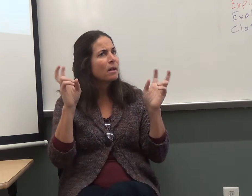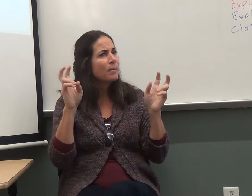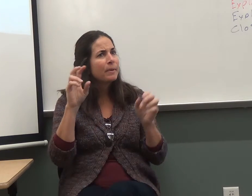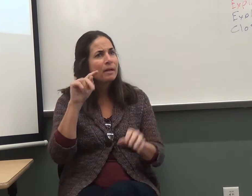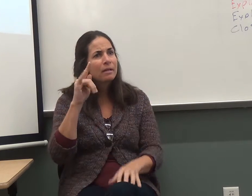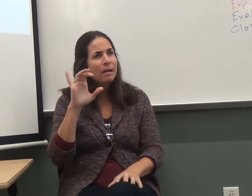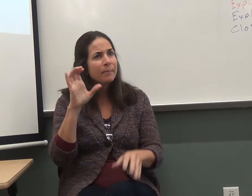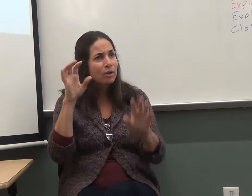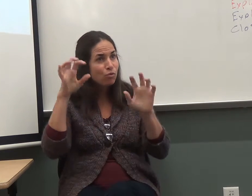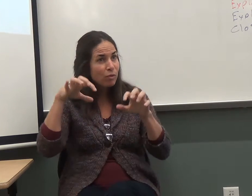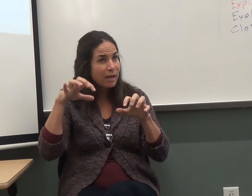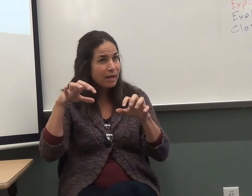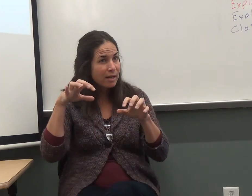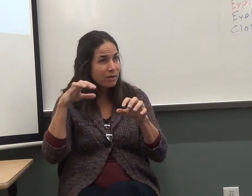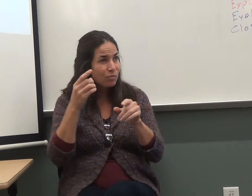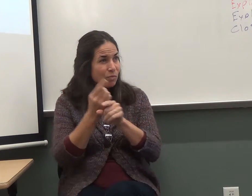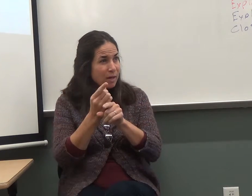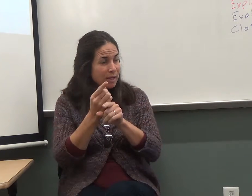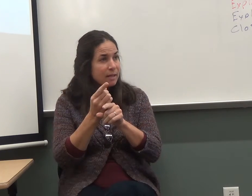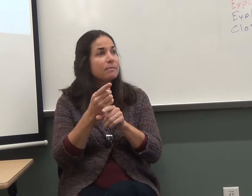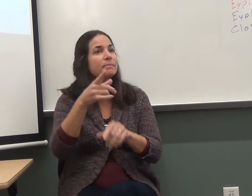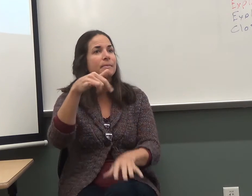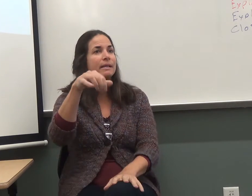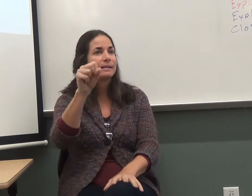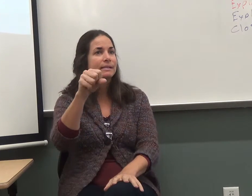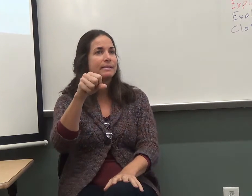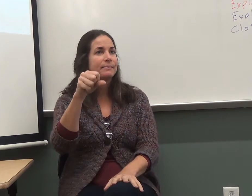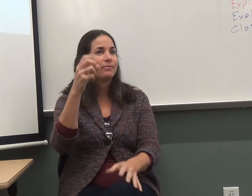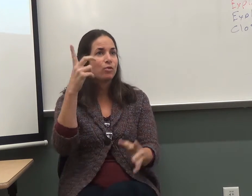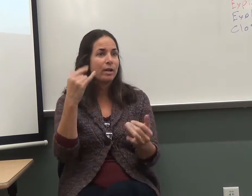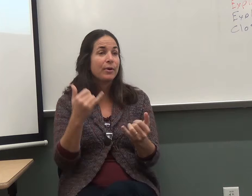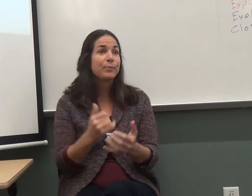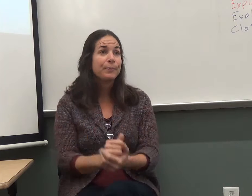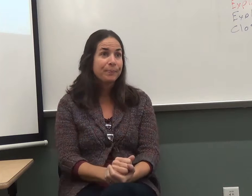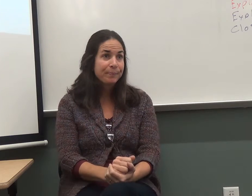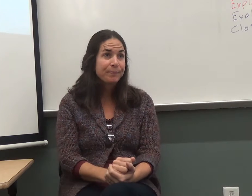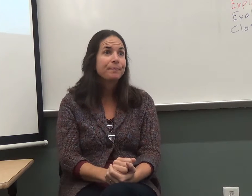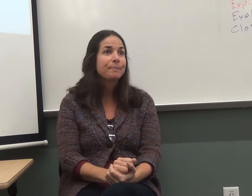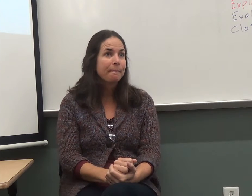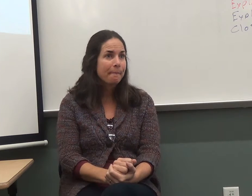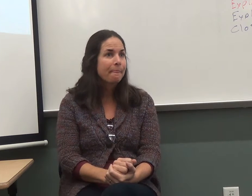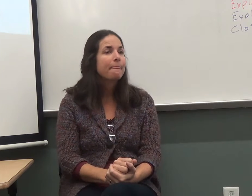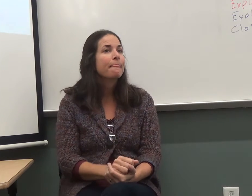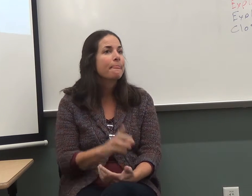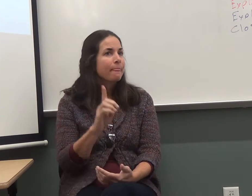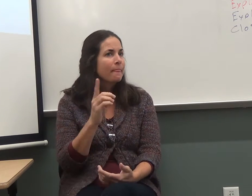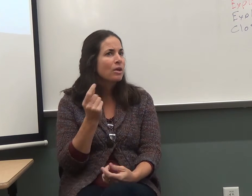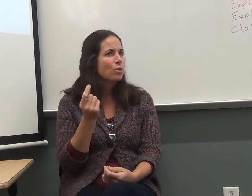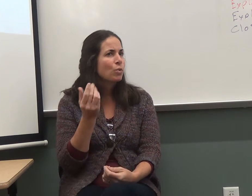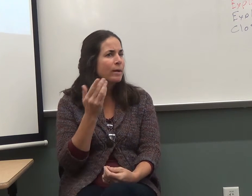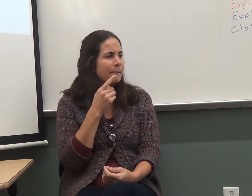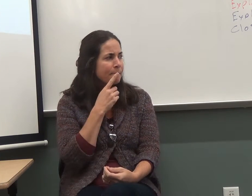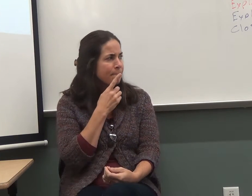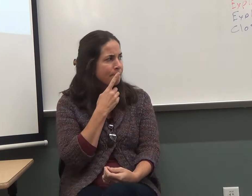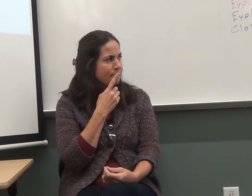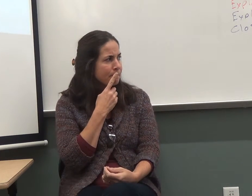your topic for now, okay? That's why I'm telling you. Okay, so here's what I'll do. If you guys don't want to use the topic